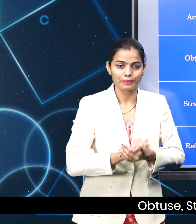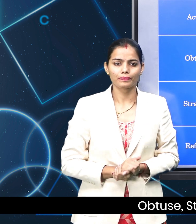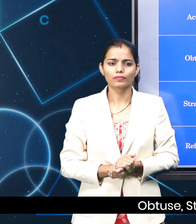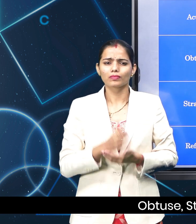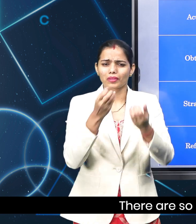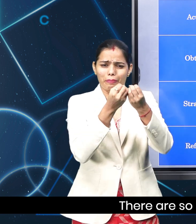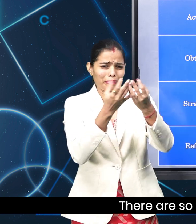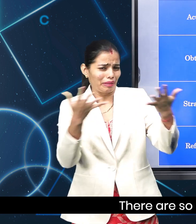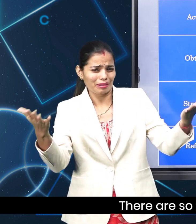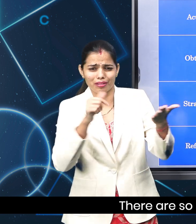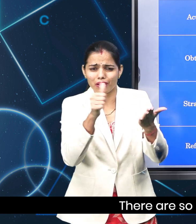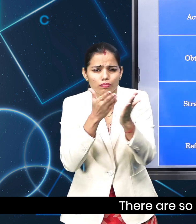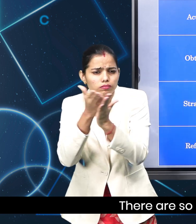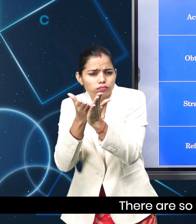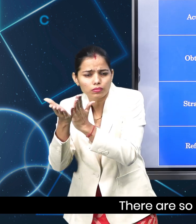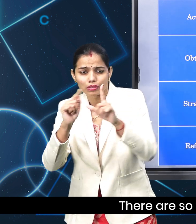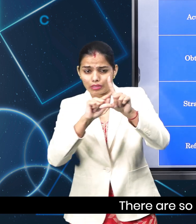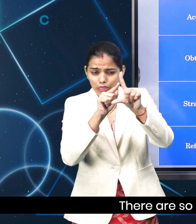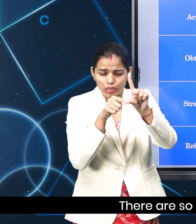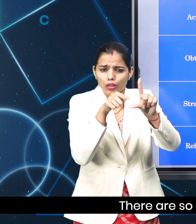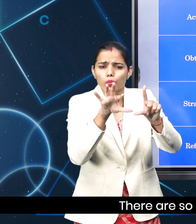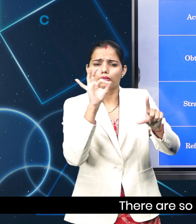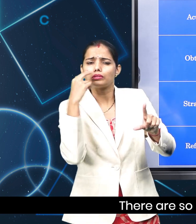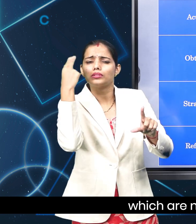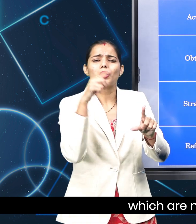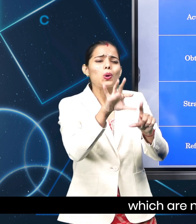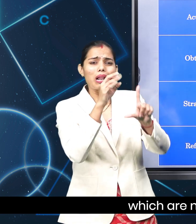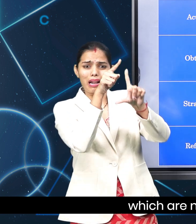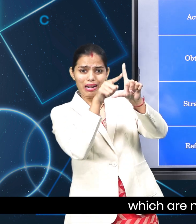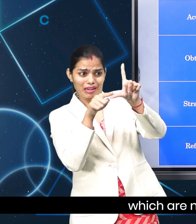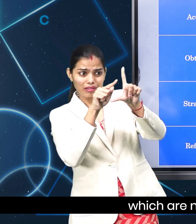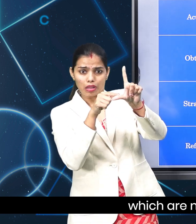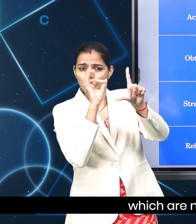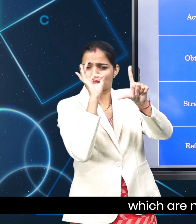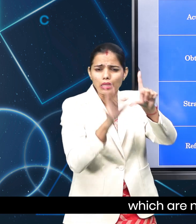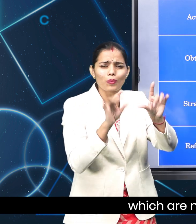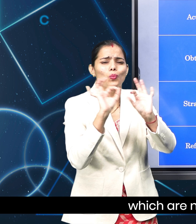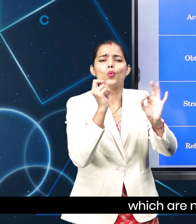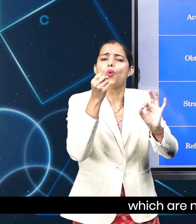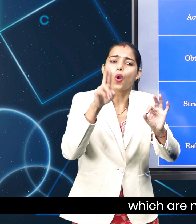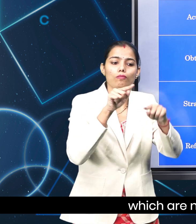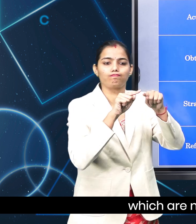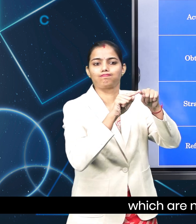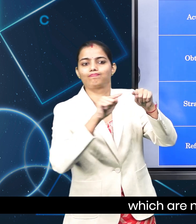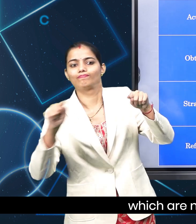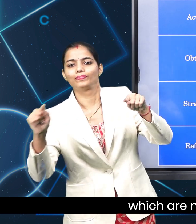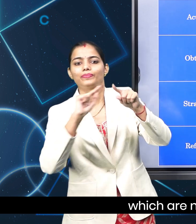There are so many other types of angles which are not right or straight angles.